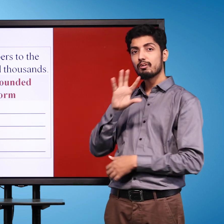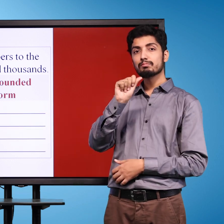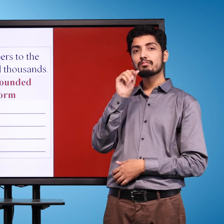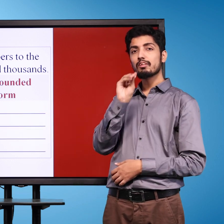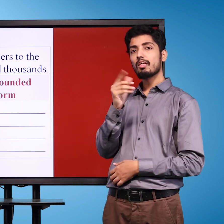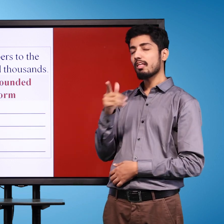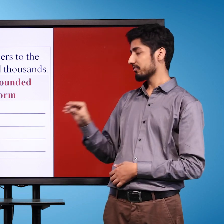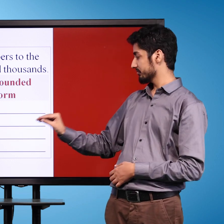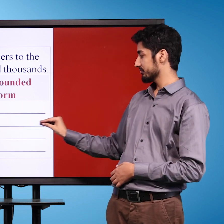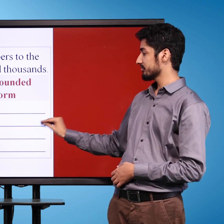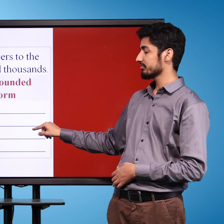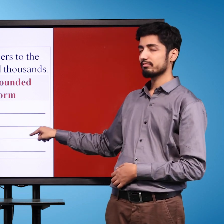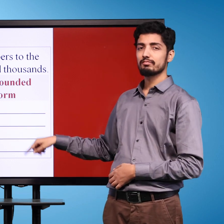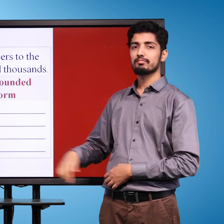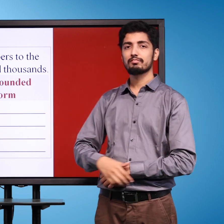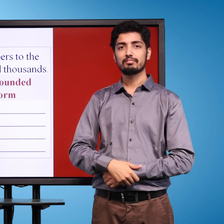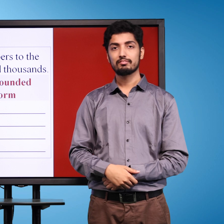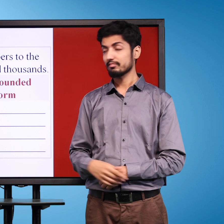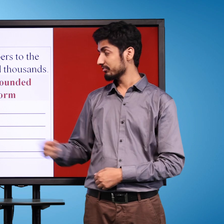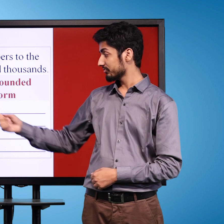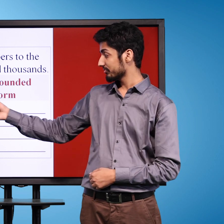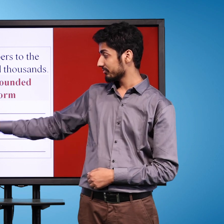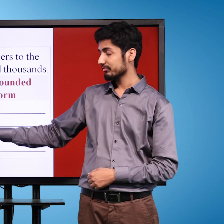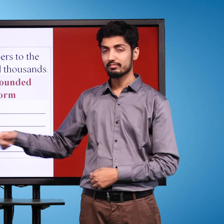Rounded form dash. Given number